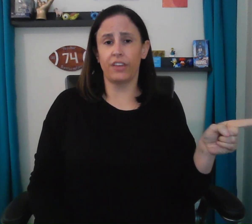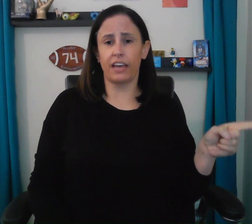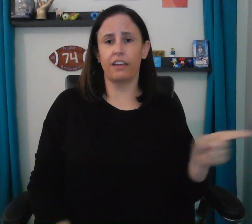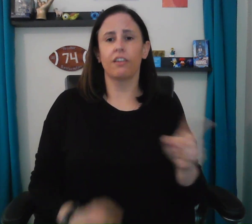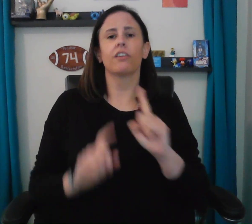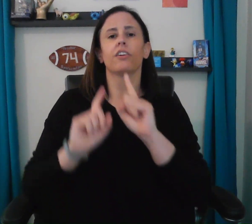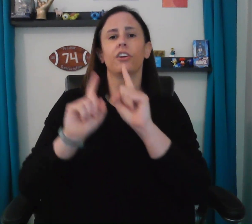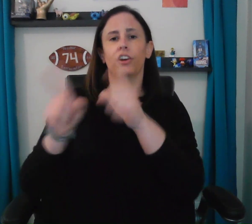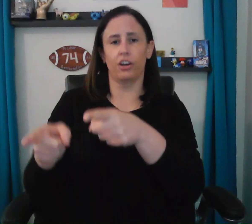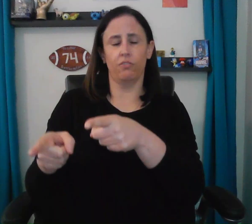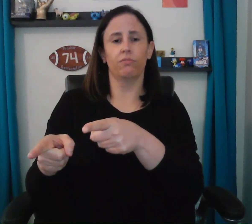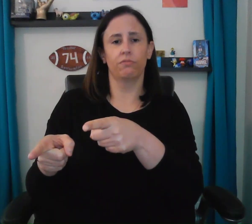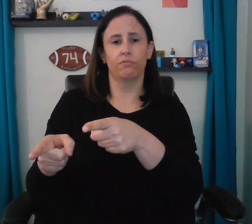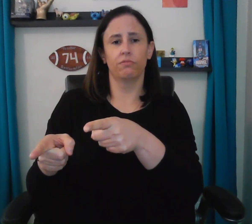they, go.